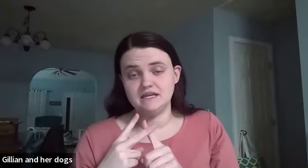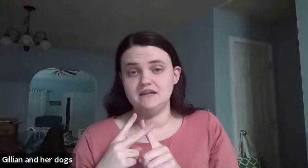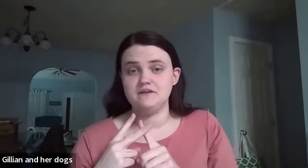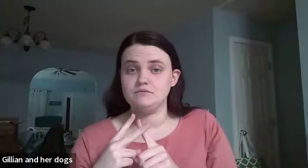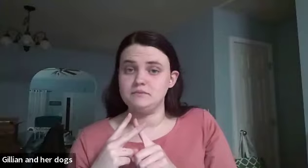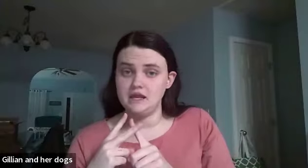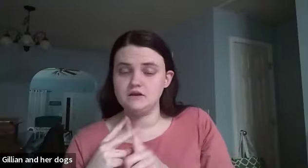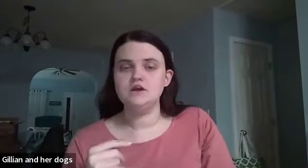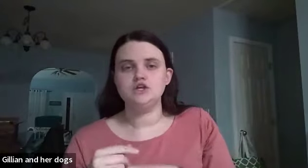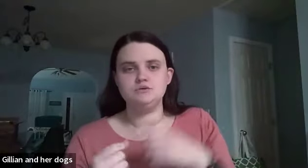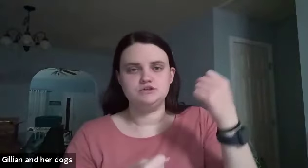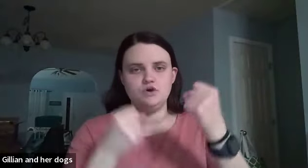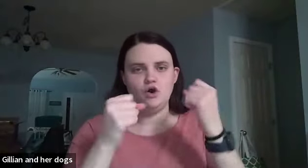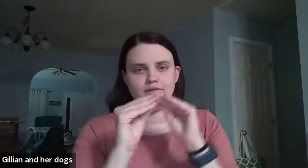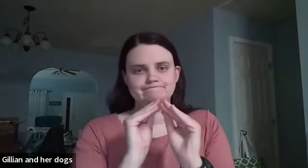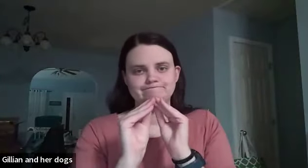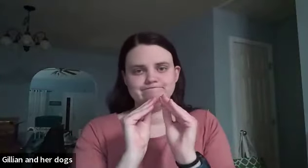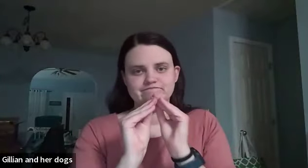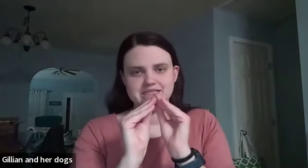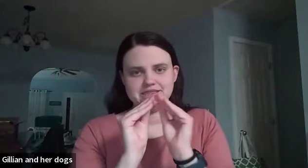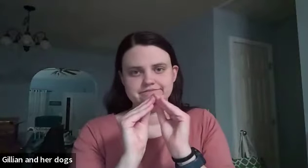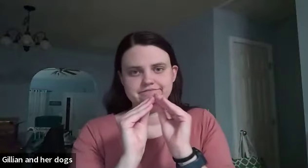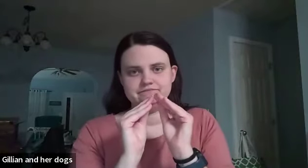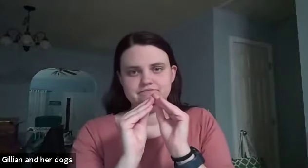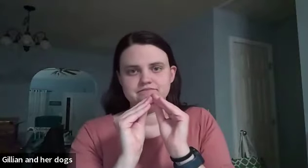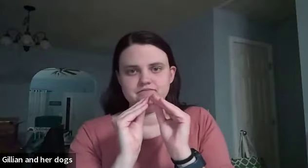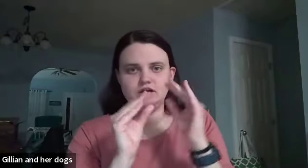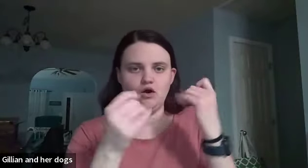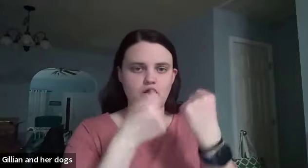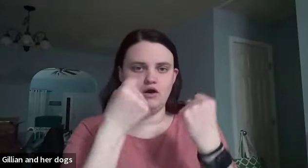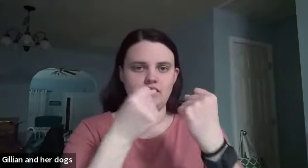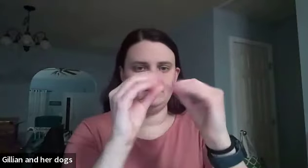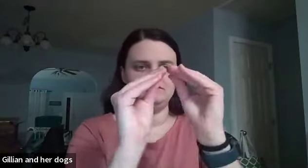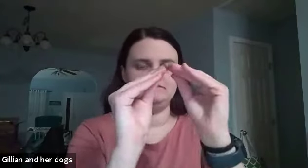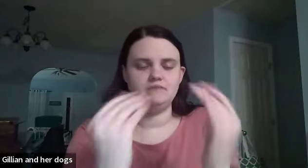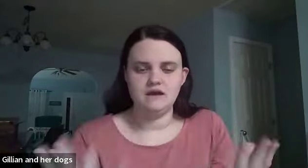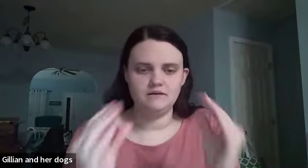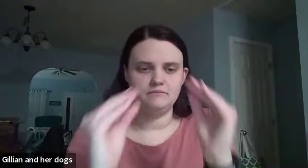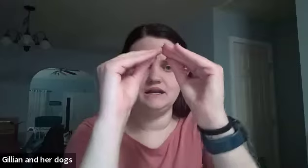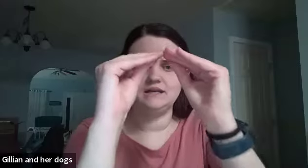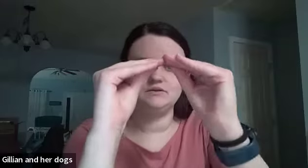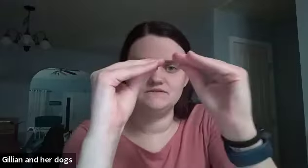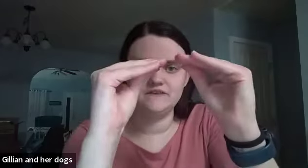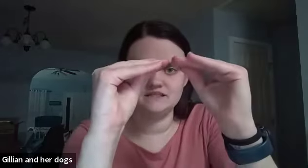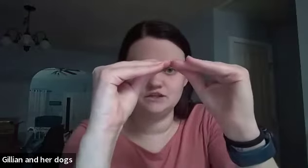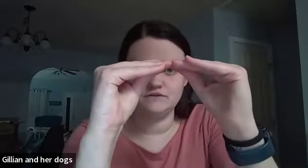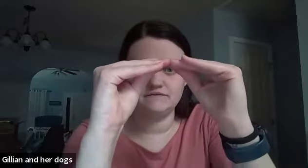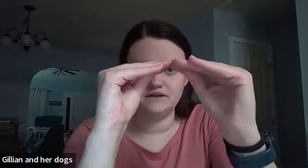getting anything repaired, you would do car fix. Like car, and then, oh man, I keep doing this. Fix, two flat